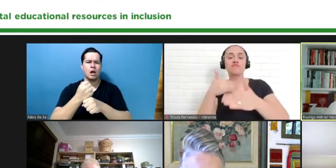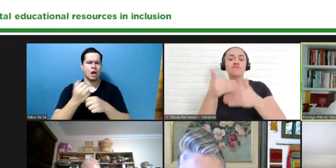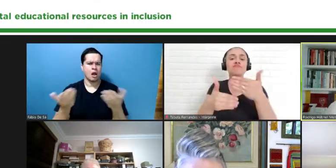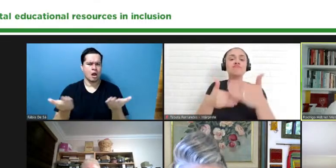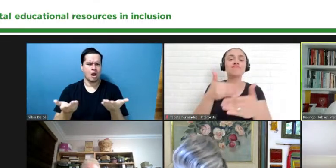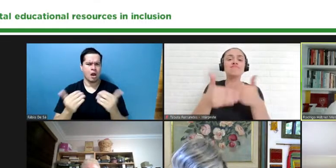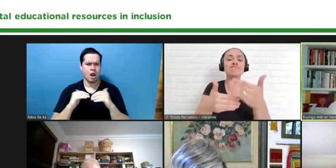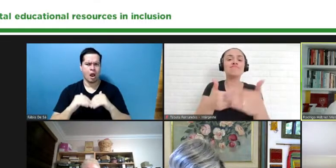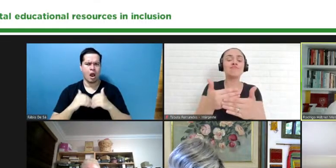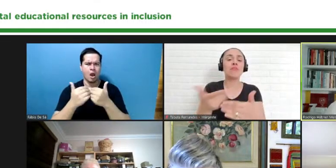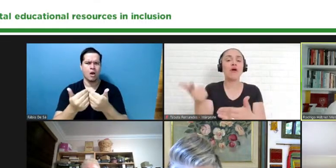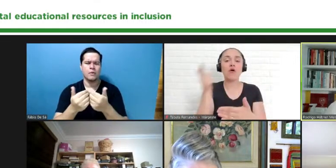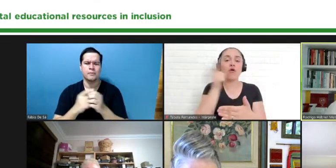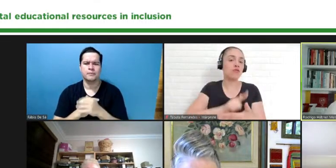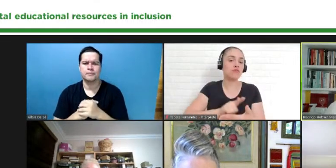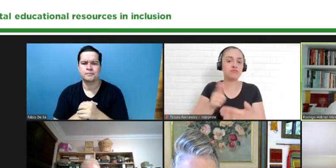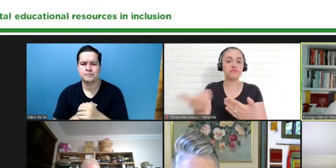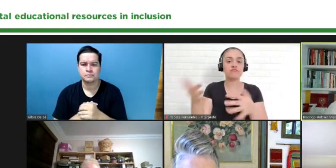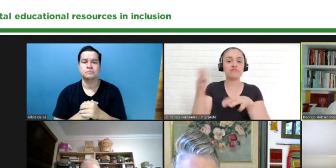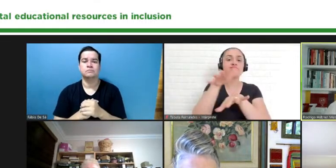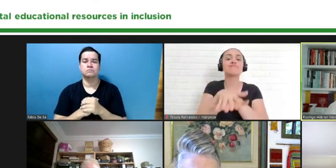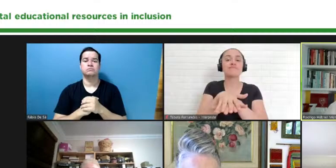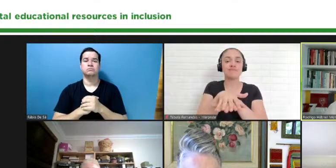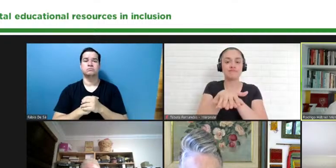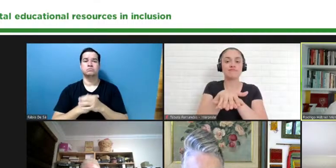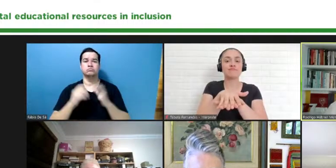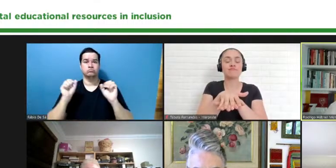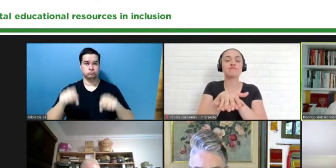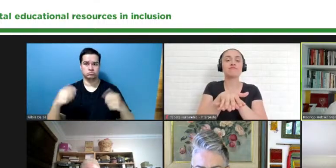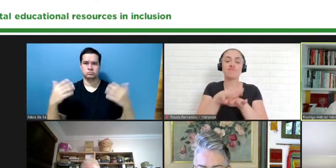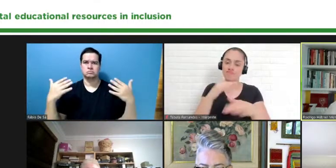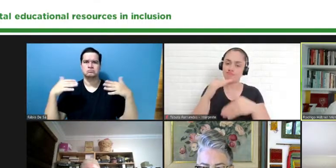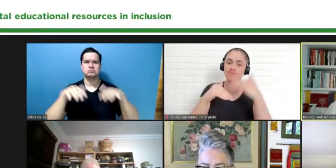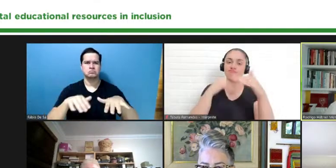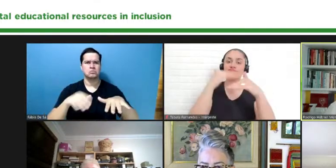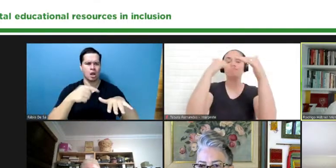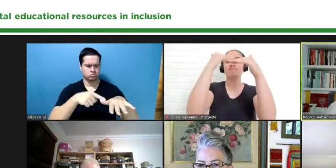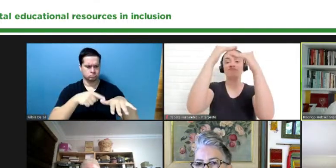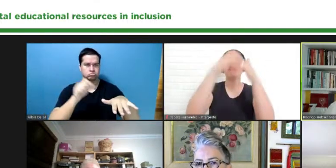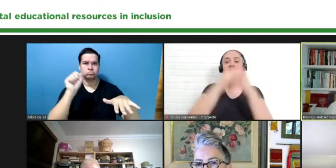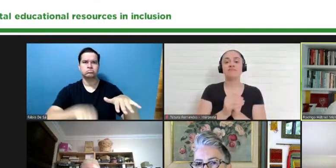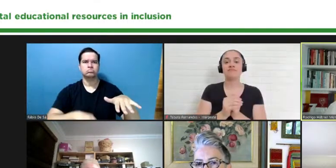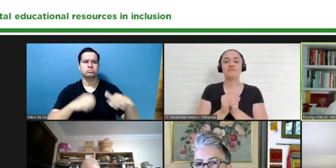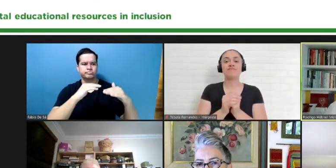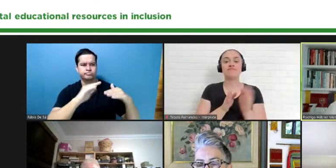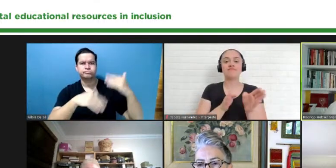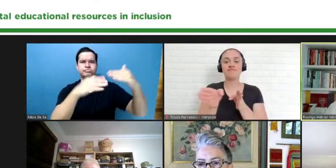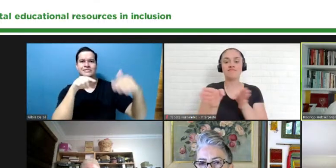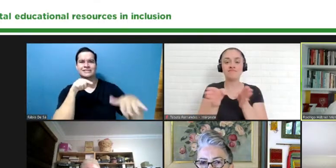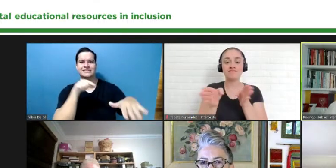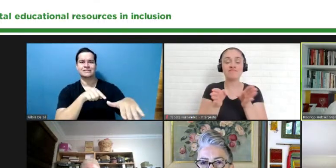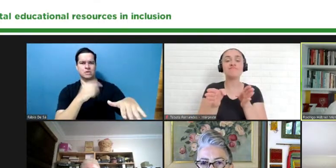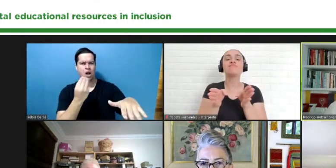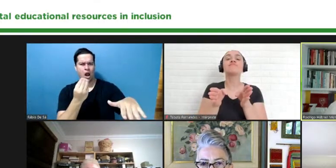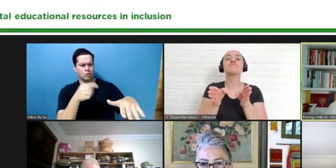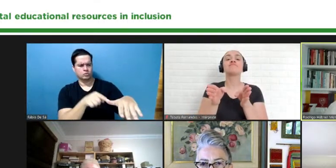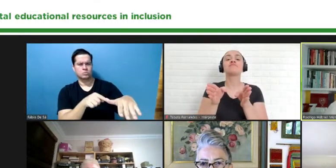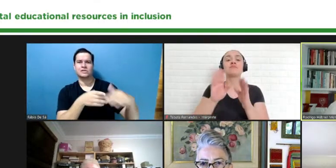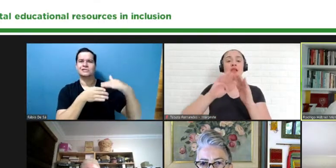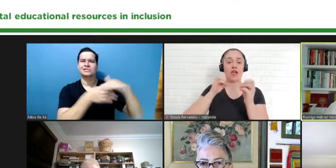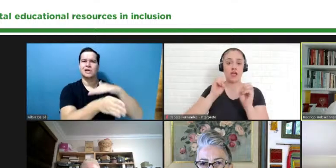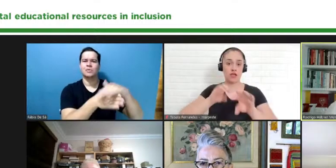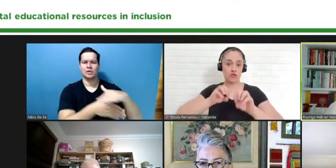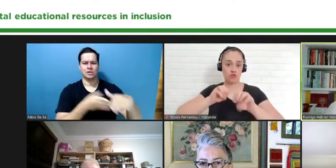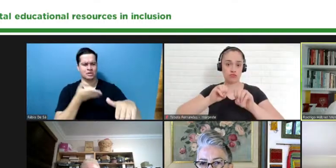or region regarding the construction of inclusive education systems through the use